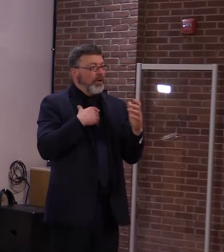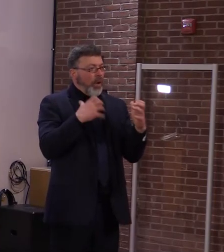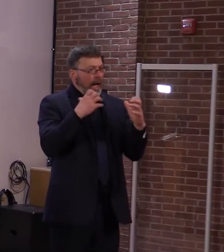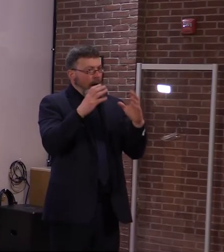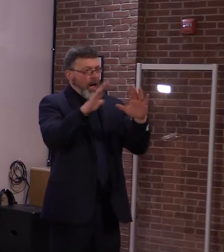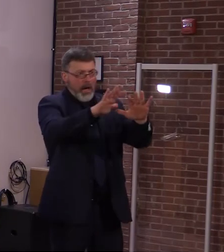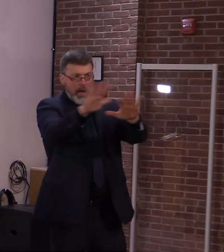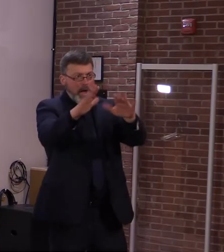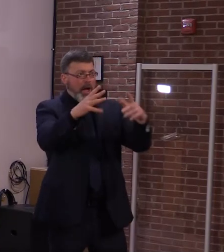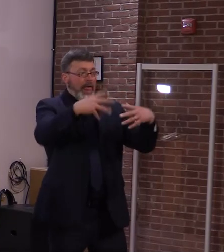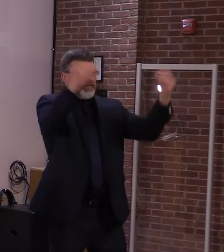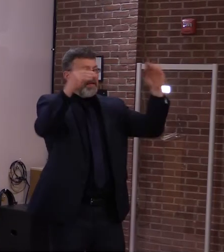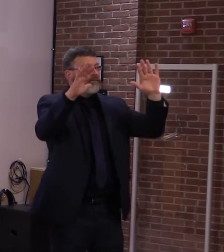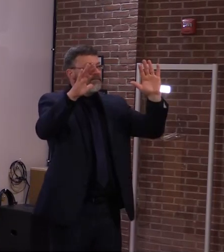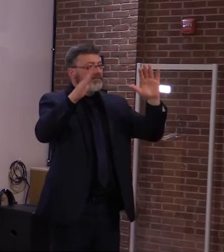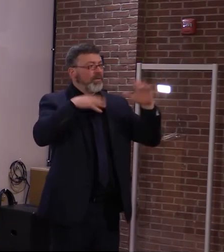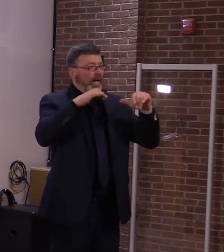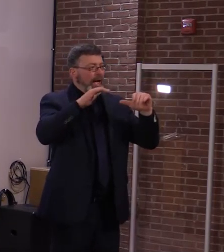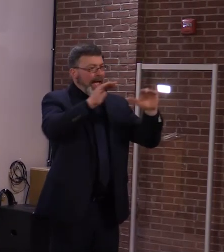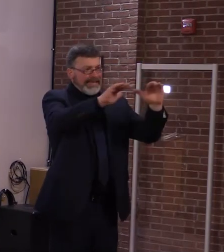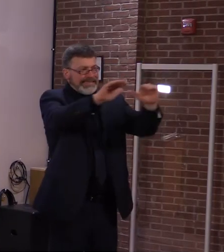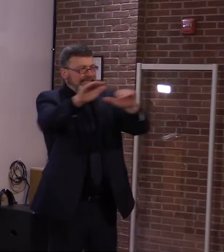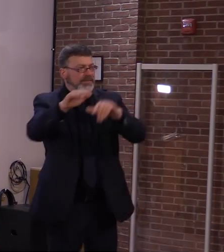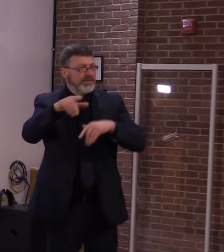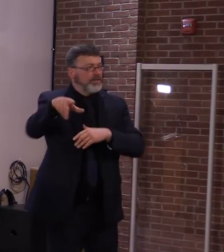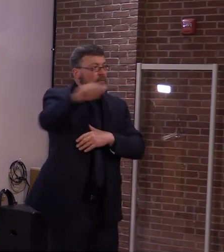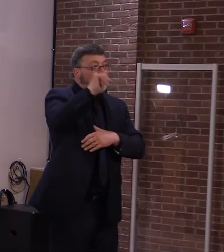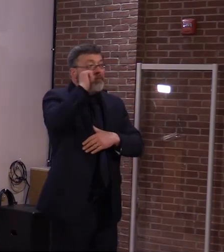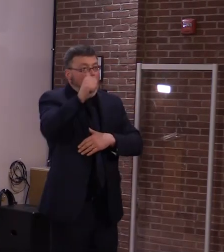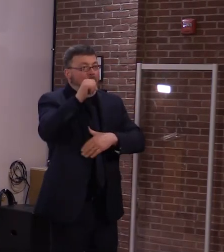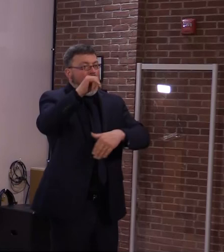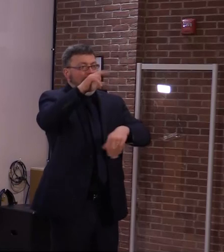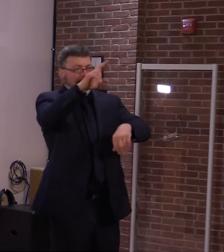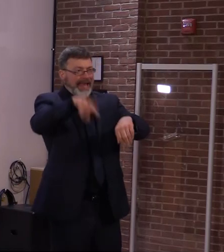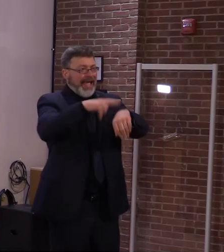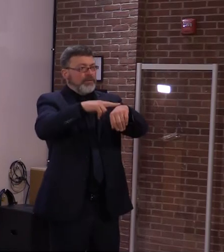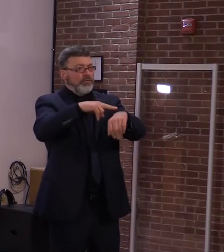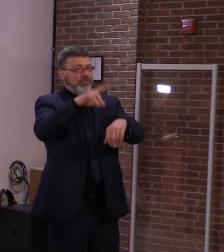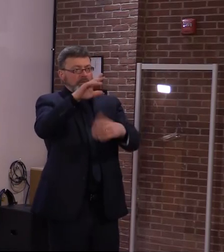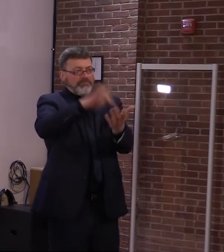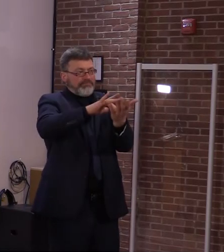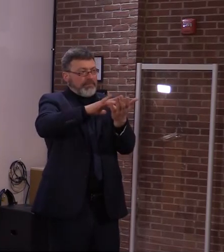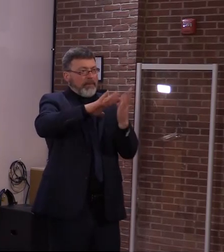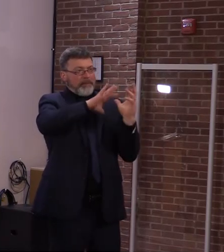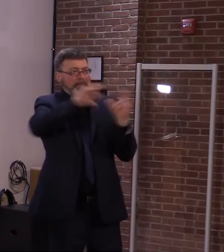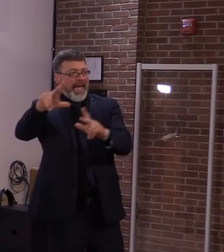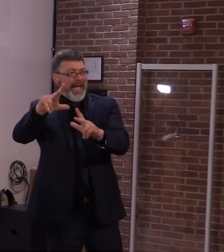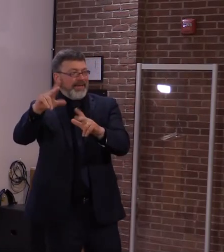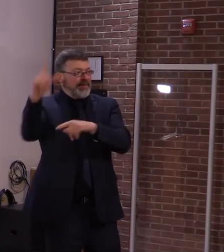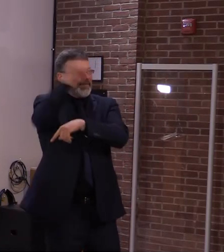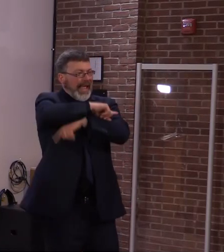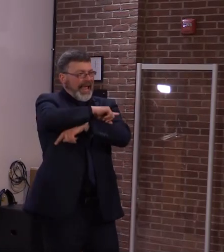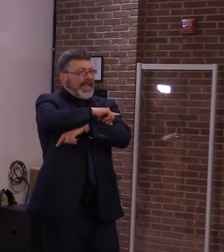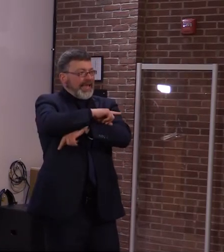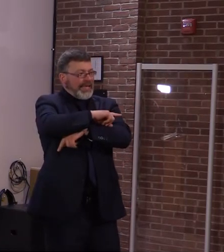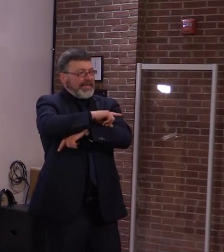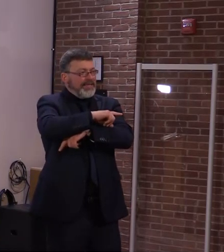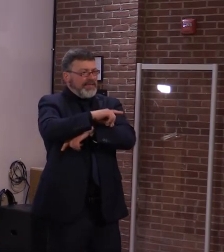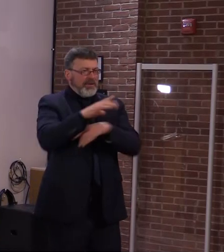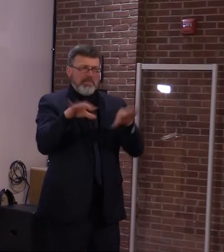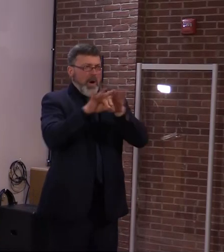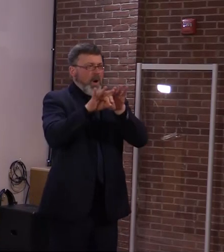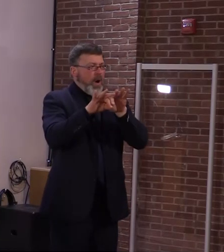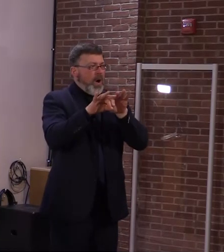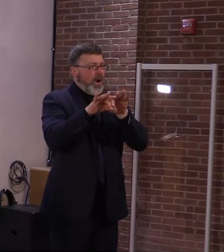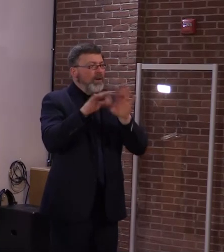just want to again remind everyone, tomorrow is National Drug Take Back Day. I think during last fall's